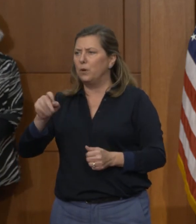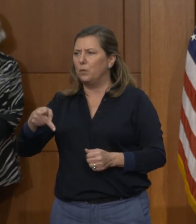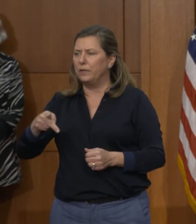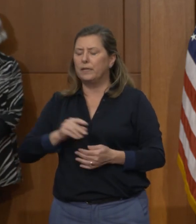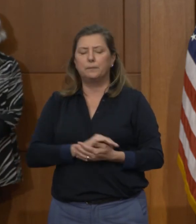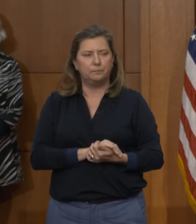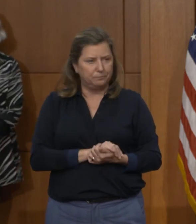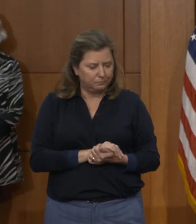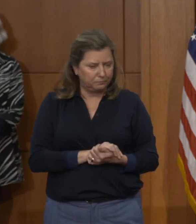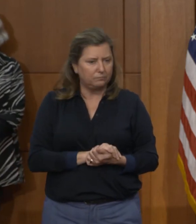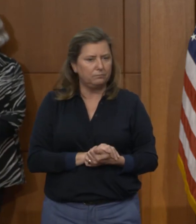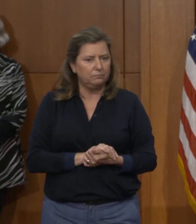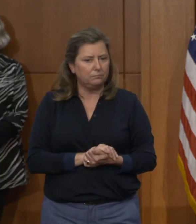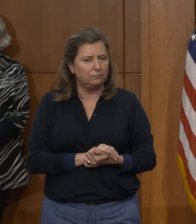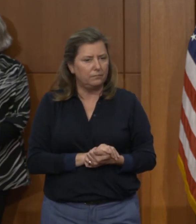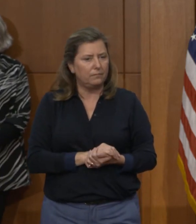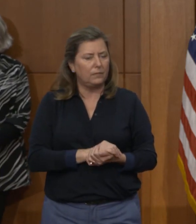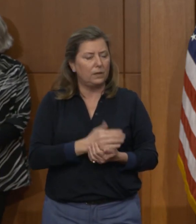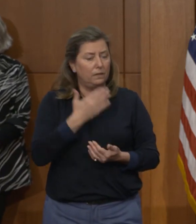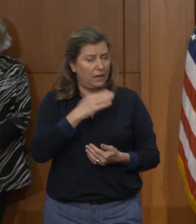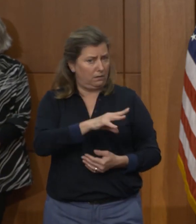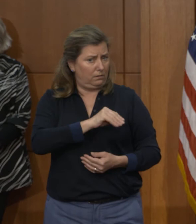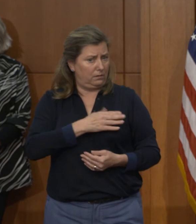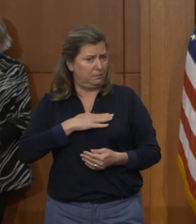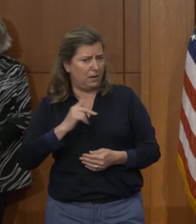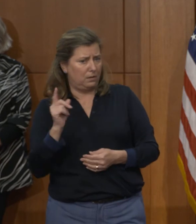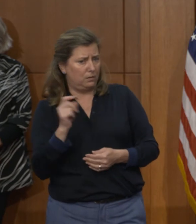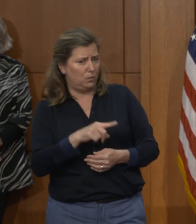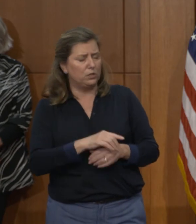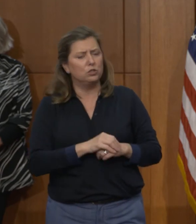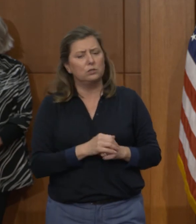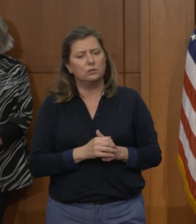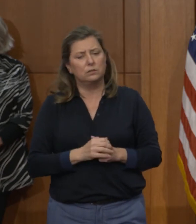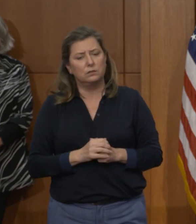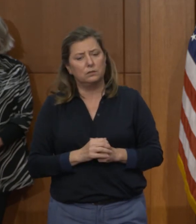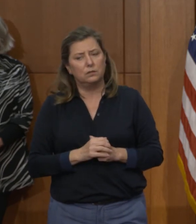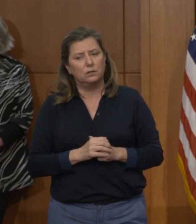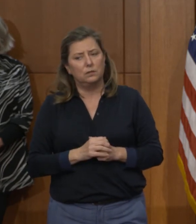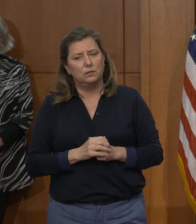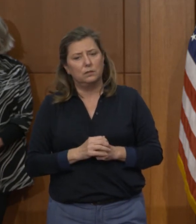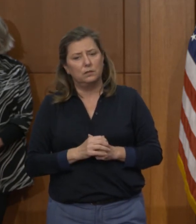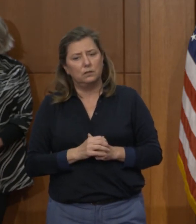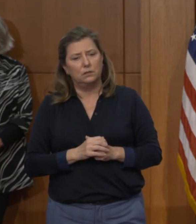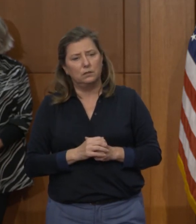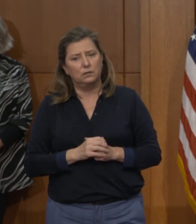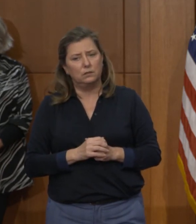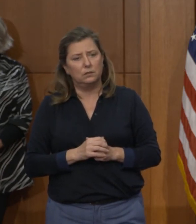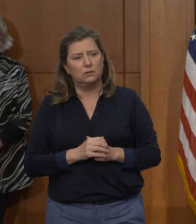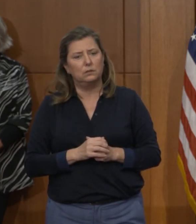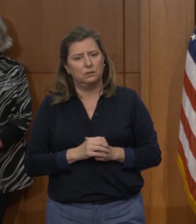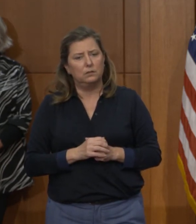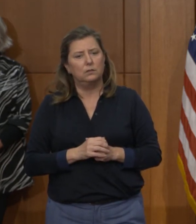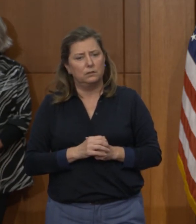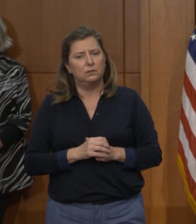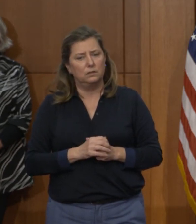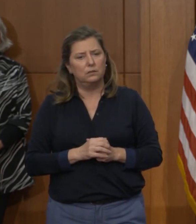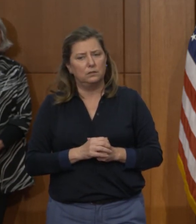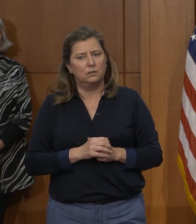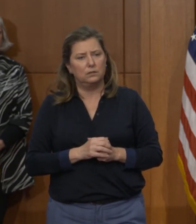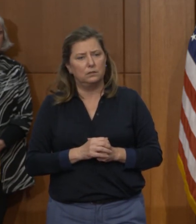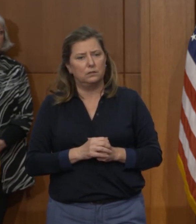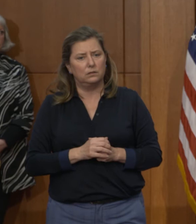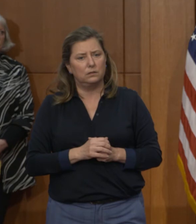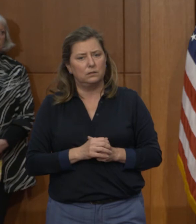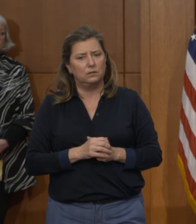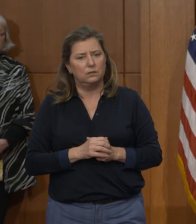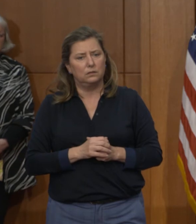Governor, thank you so much for taking my question. I know you touched on this a bit, but with many Virginians frequent commuters into D.C. and Maryland, how might the decision